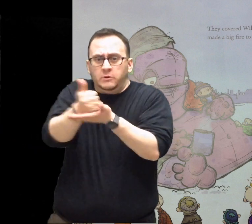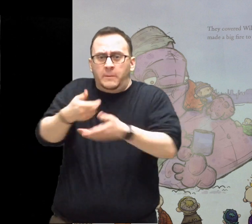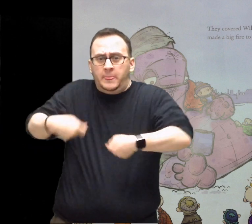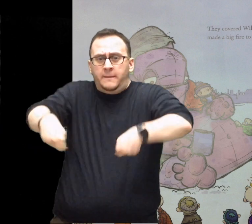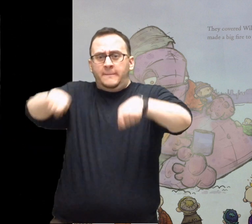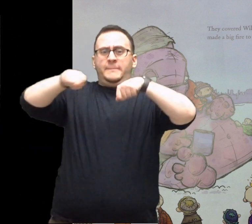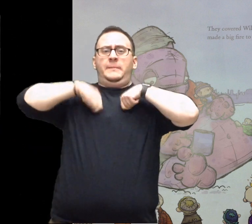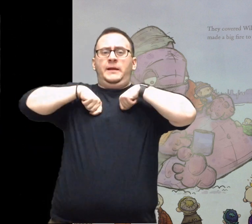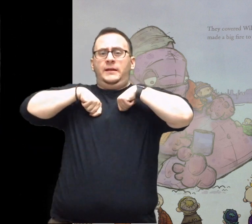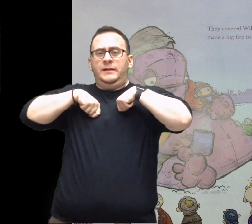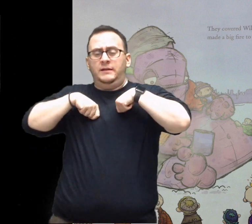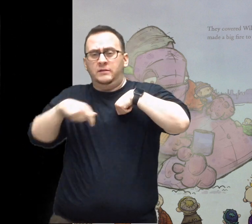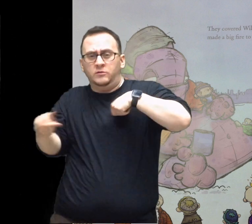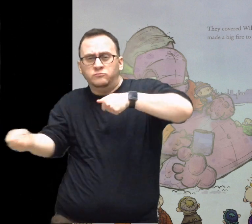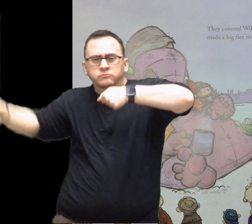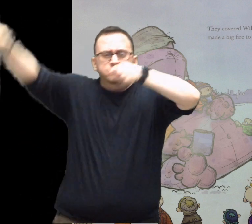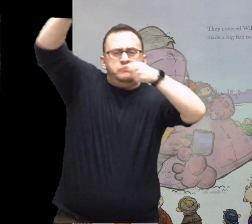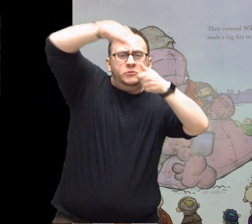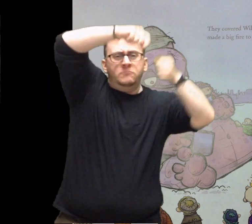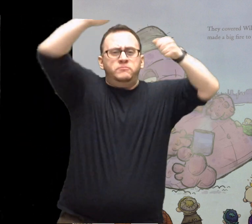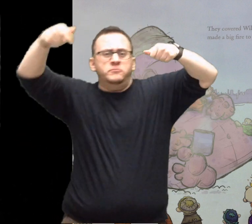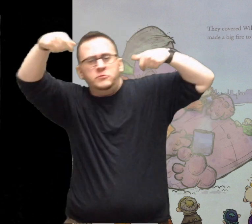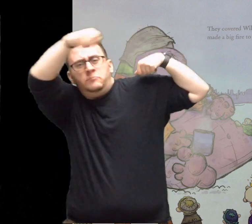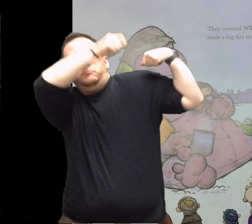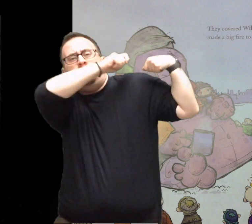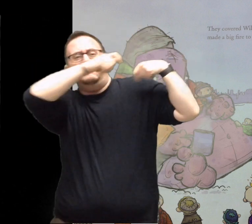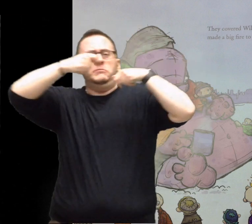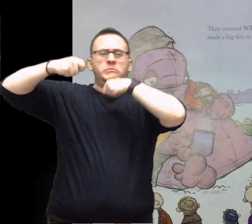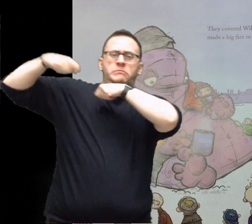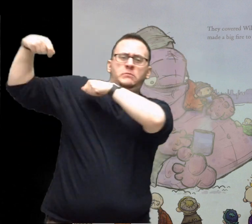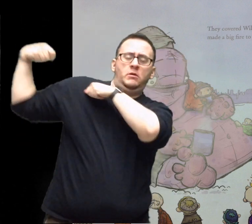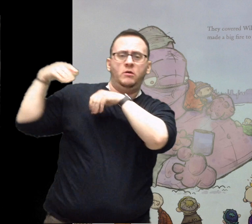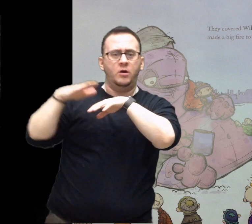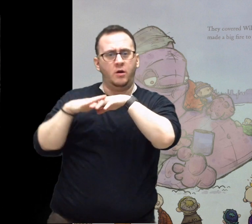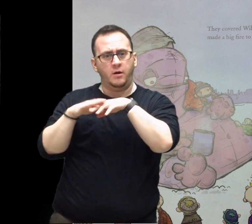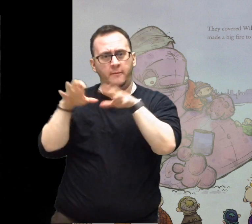blankets and made a big fire to help him get warm.